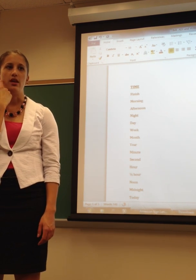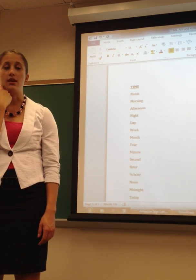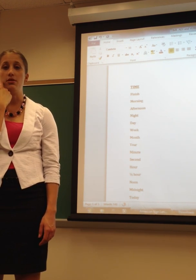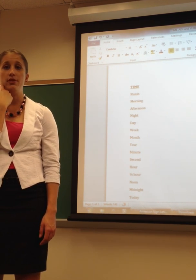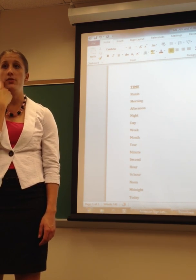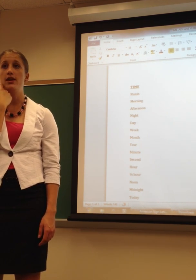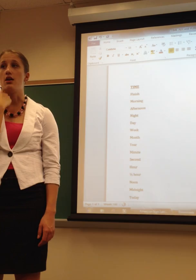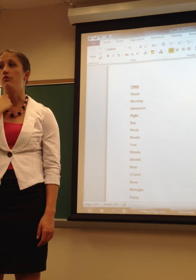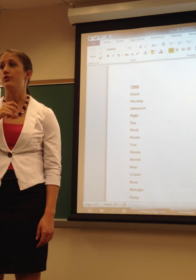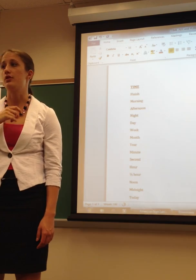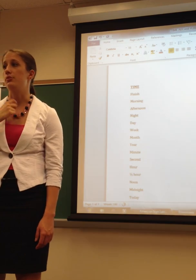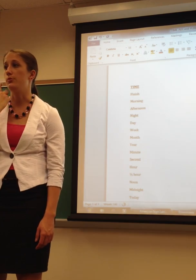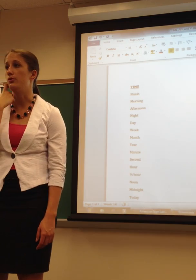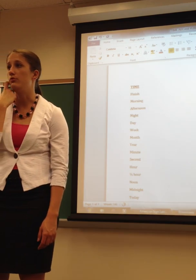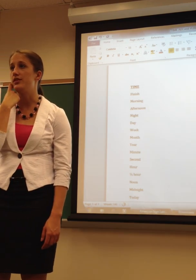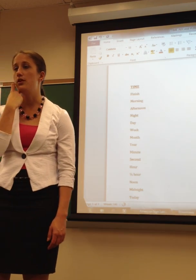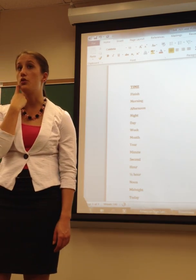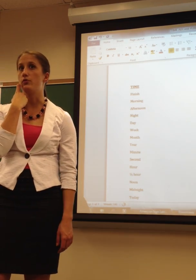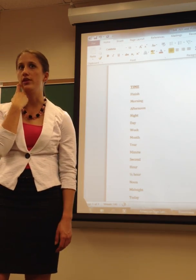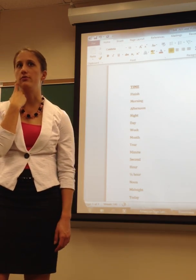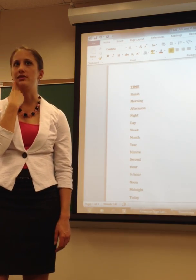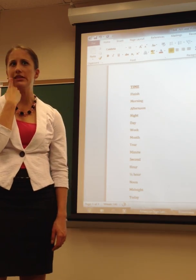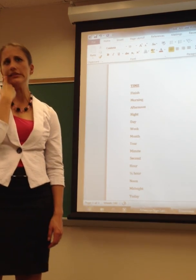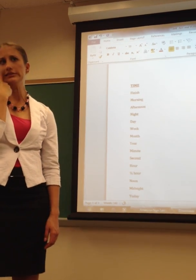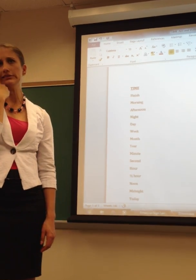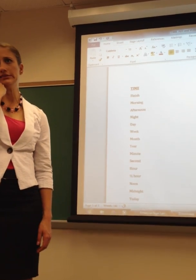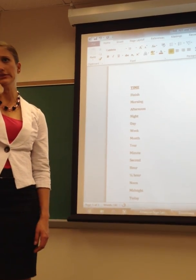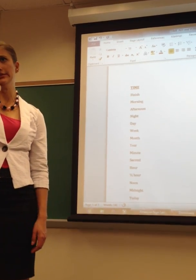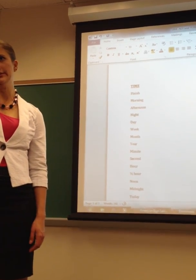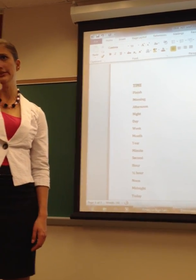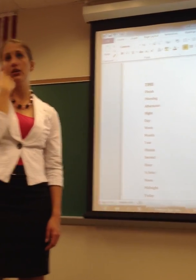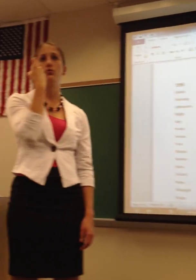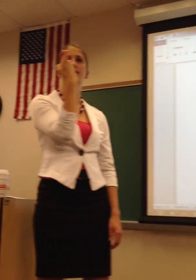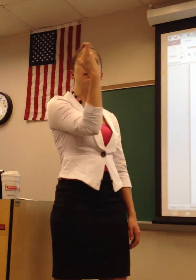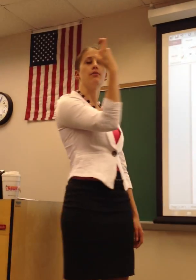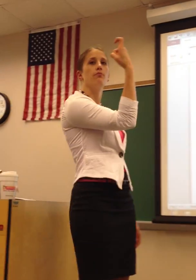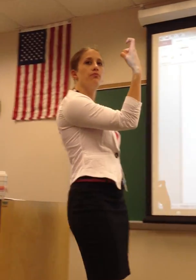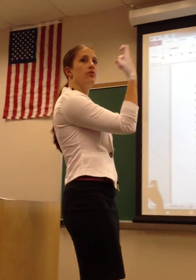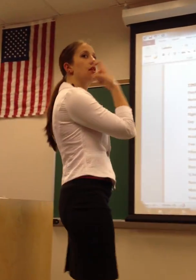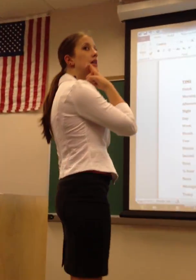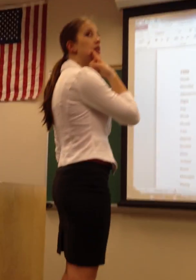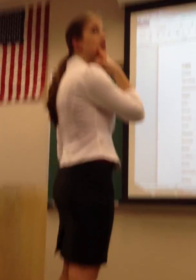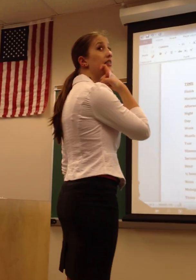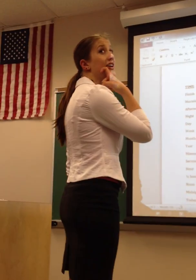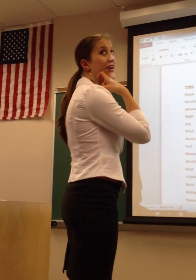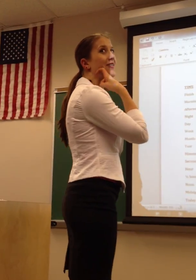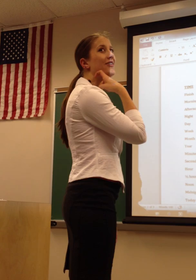that may be a week ago for some people. Or really recently. Recently. There you go.